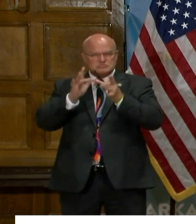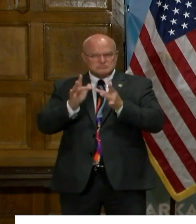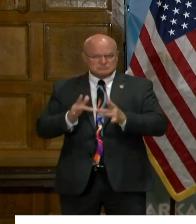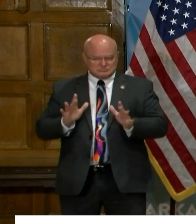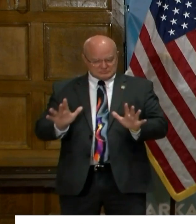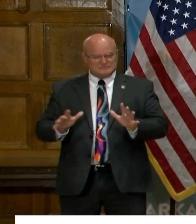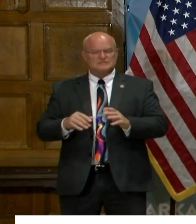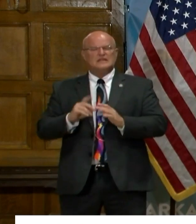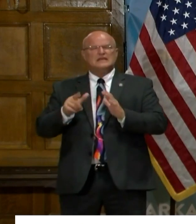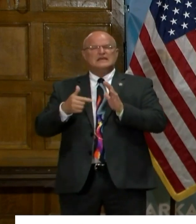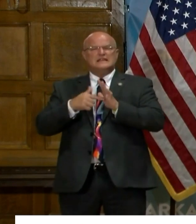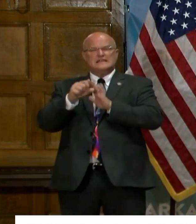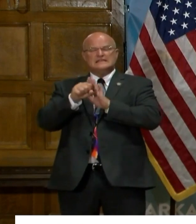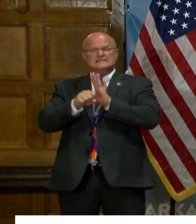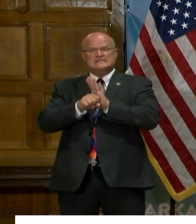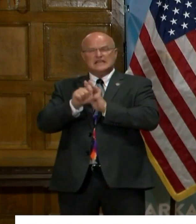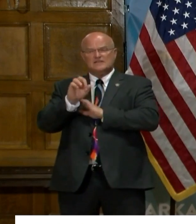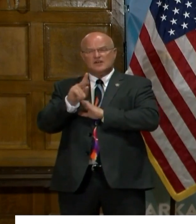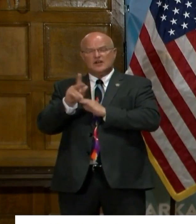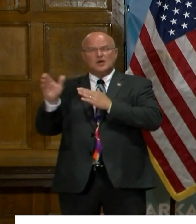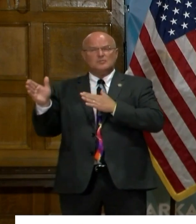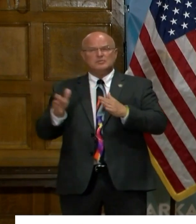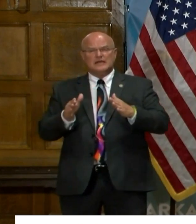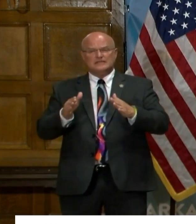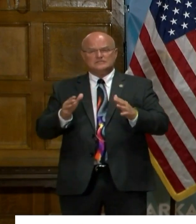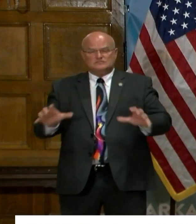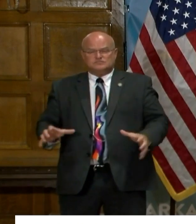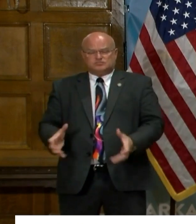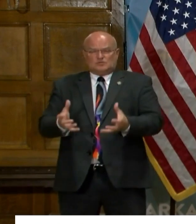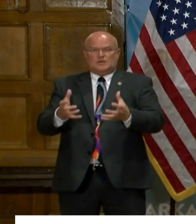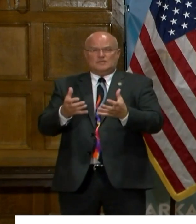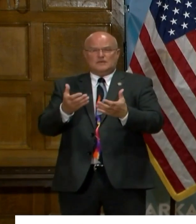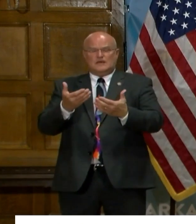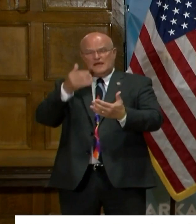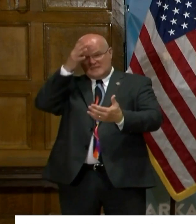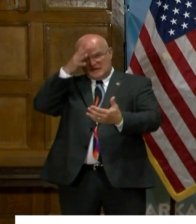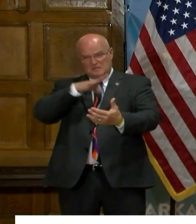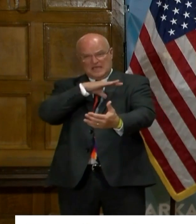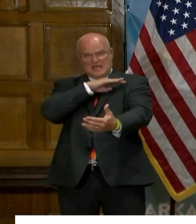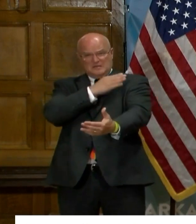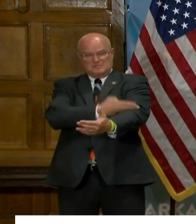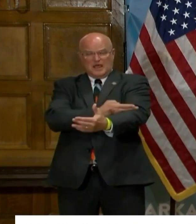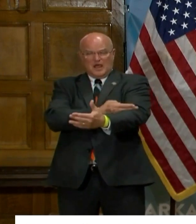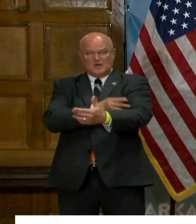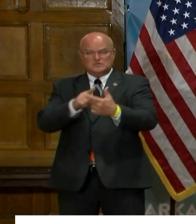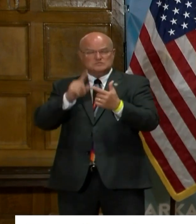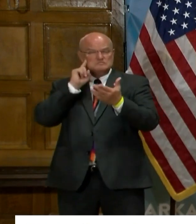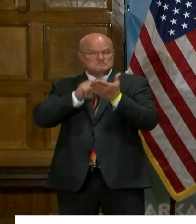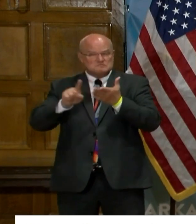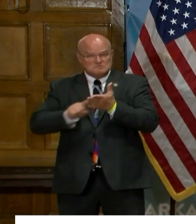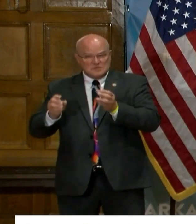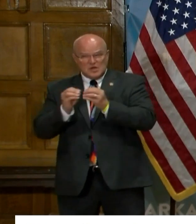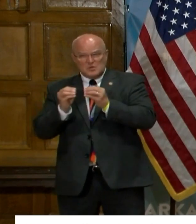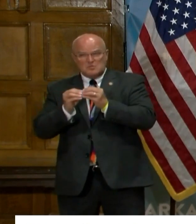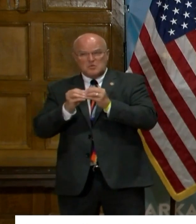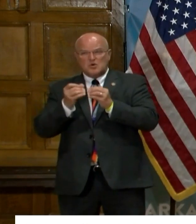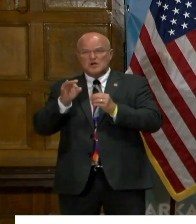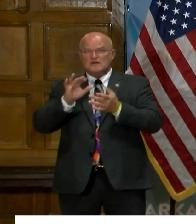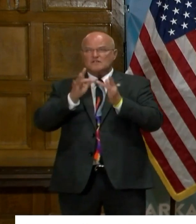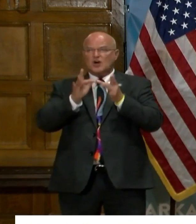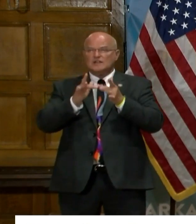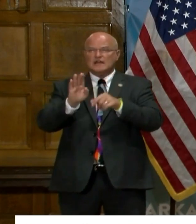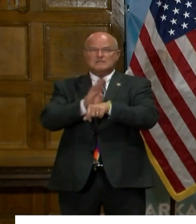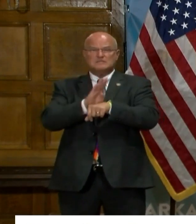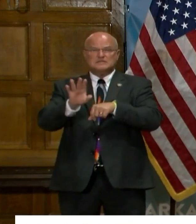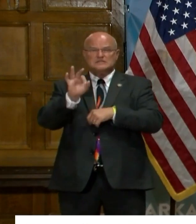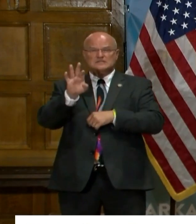merchandise. Does the state of Arkansas plan to ramp up the money and manpower it will spend toward the investigation of online